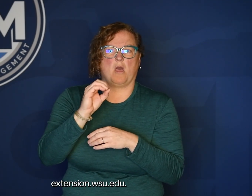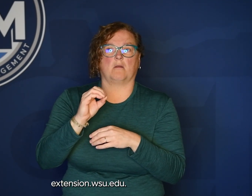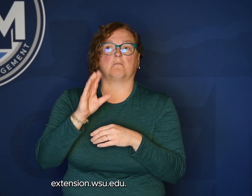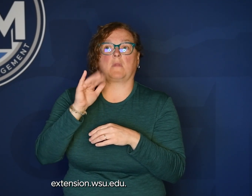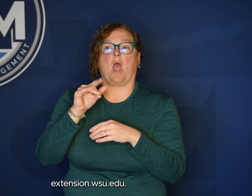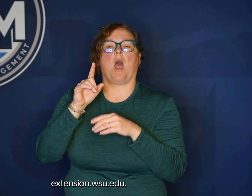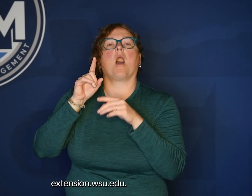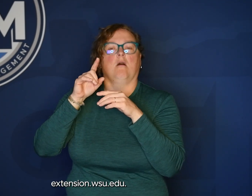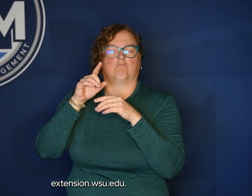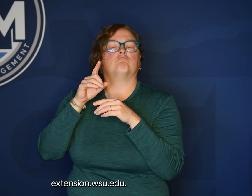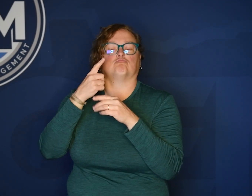extension.wsu.edu.